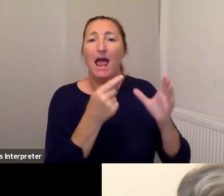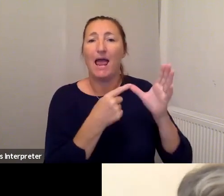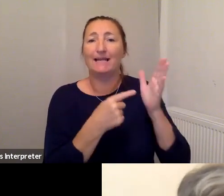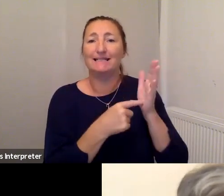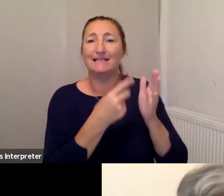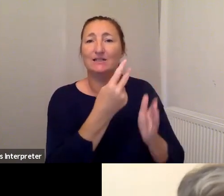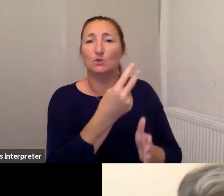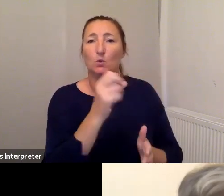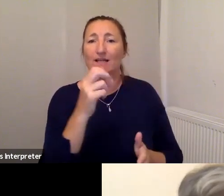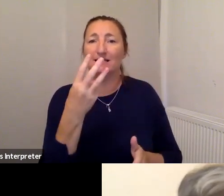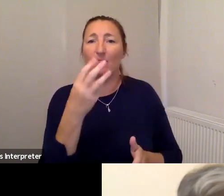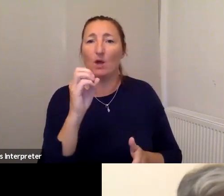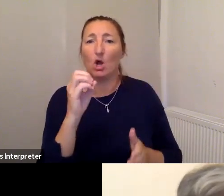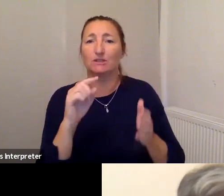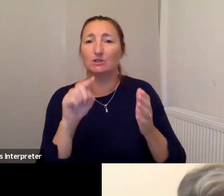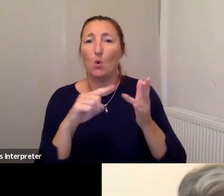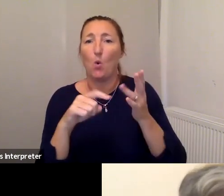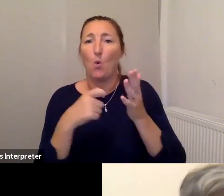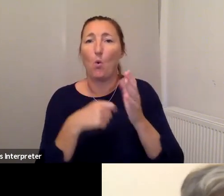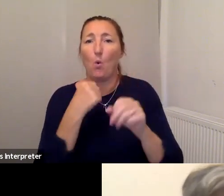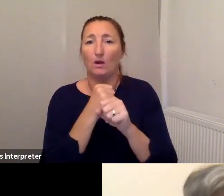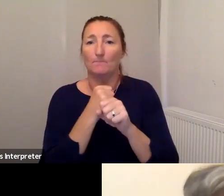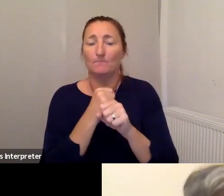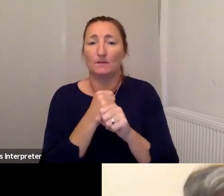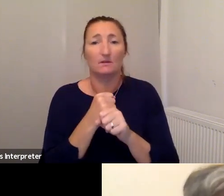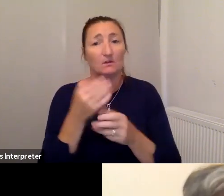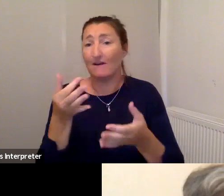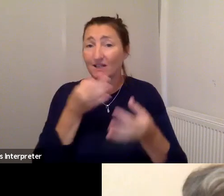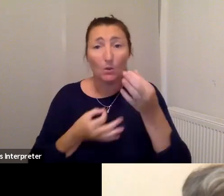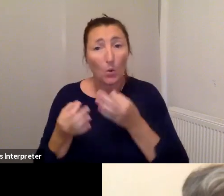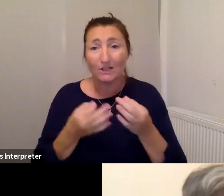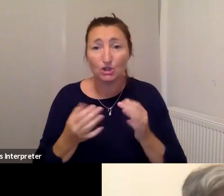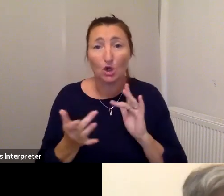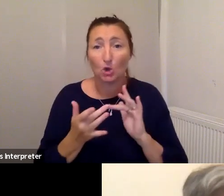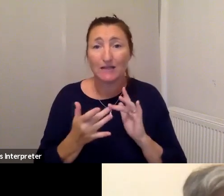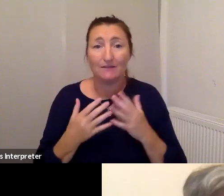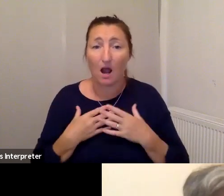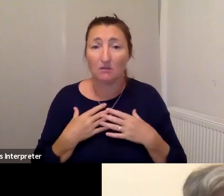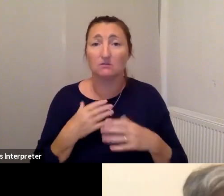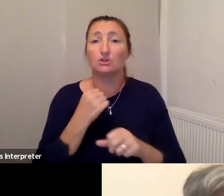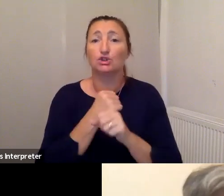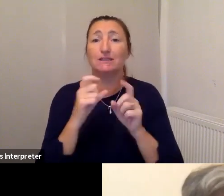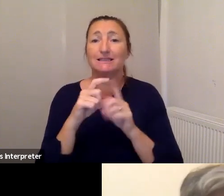802030.org. If you have any further questions, please do get in touch with us at GDI Hub, and we'd be